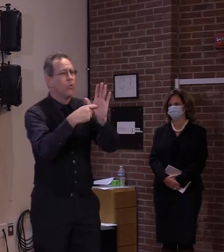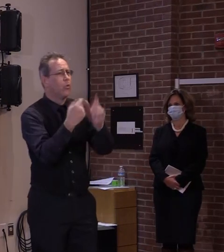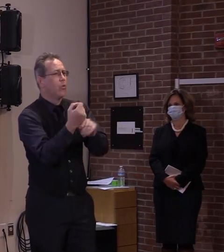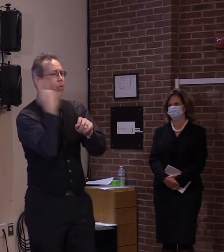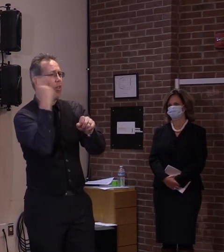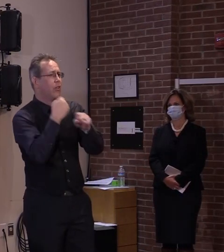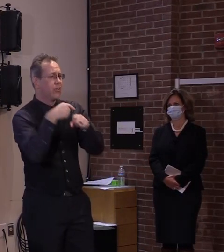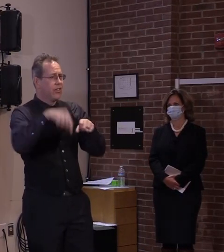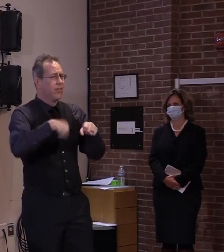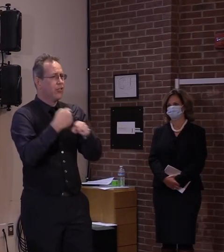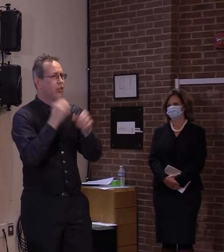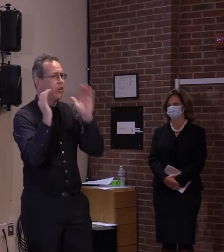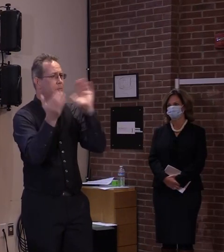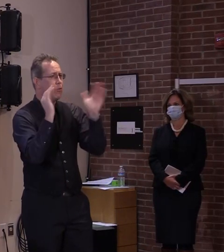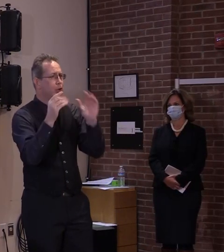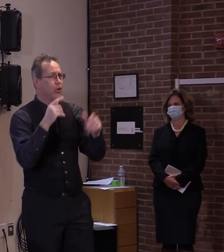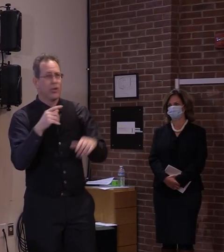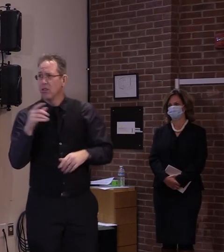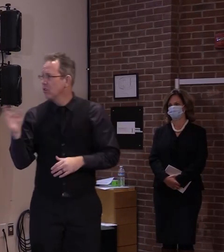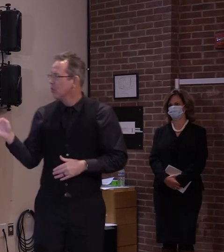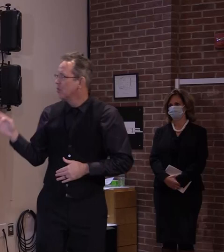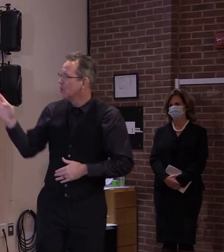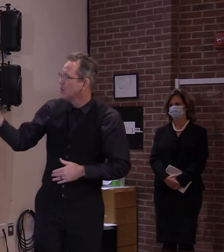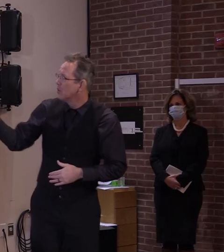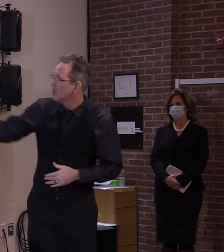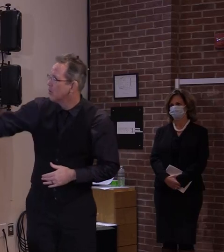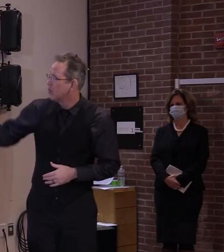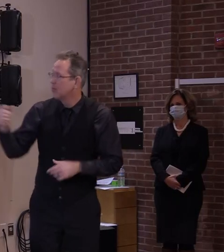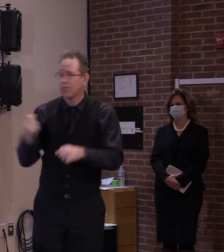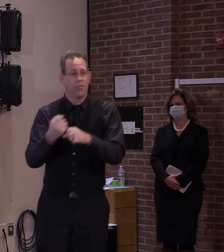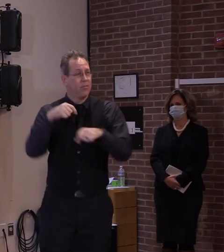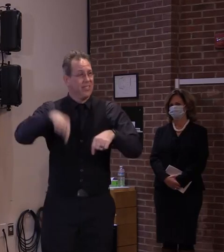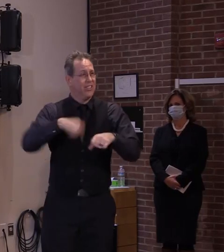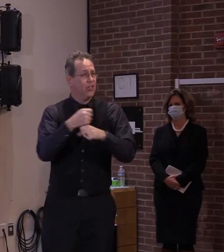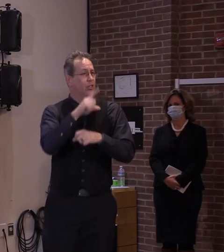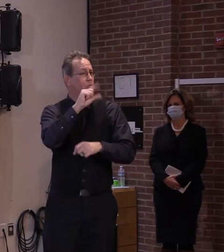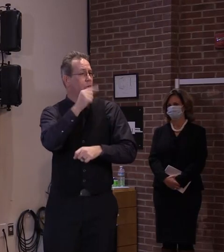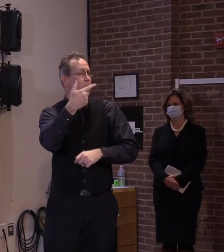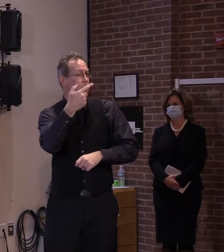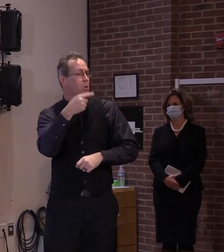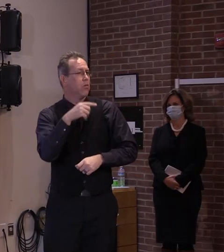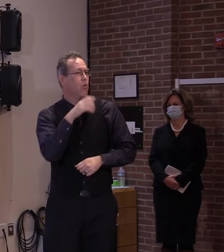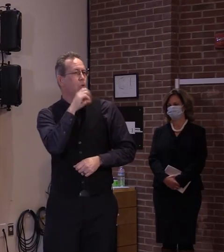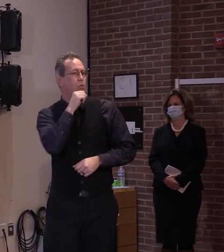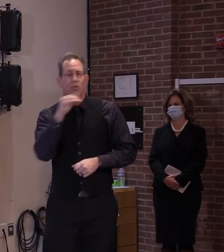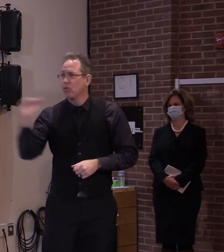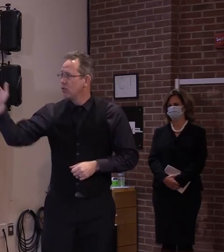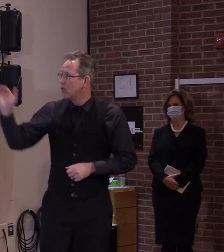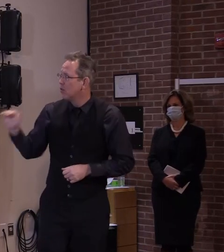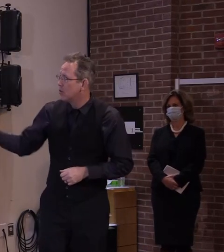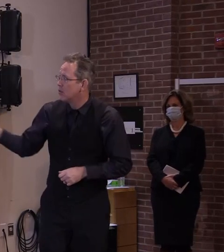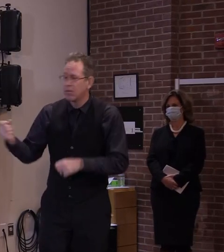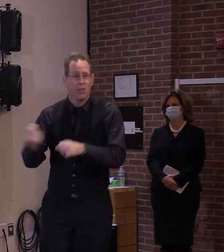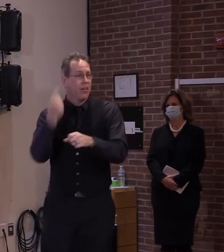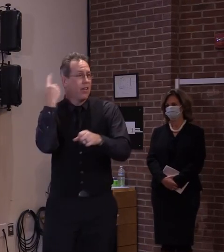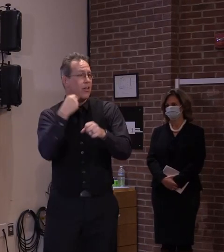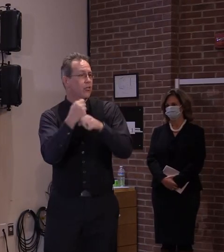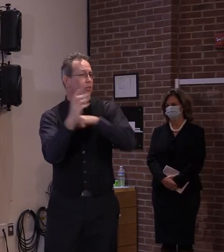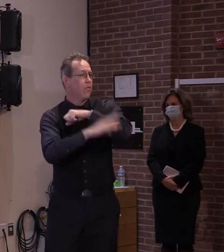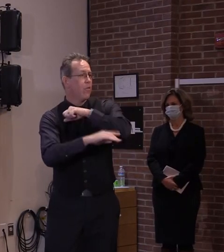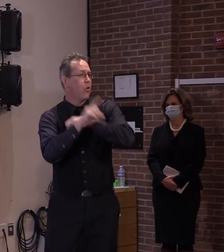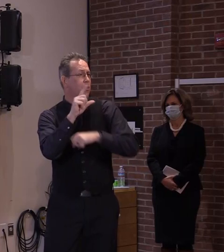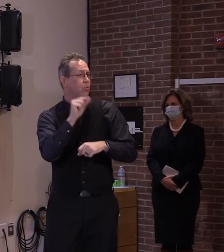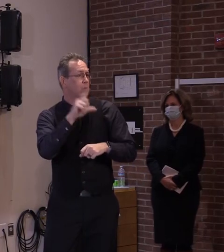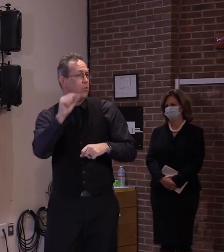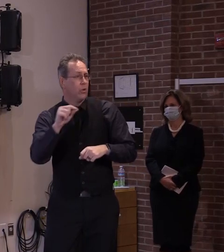into Halloween and Thanksgiving and then Christmas and New Year's holidays. And just to give some perspective, what we saw last year, the cases